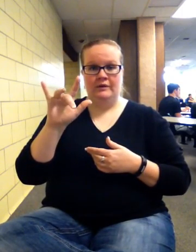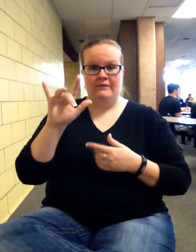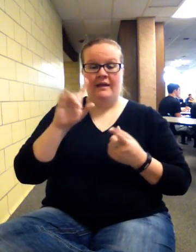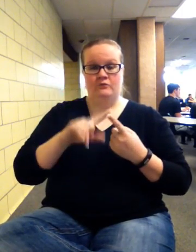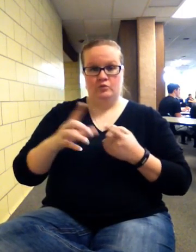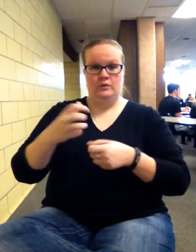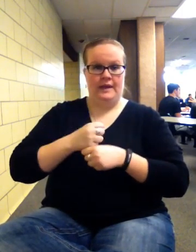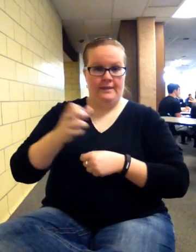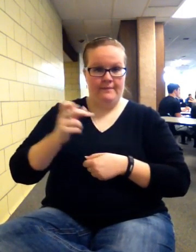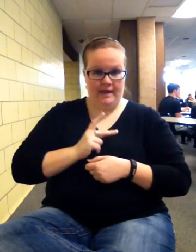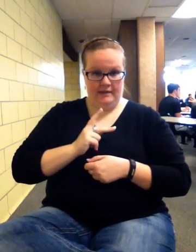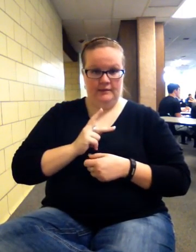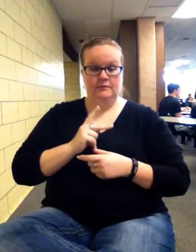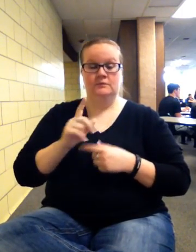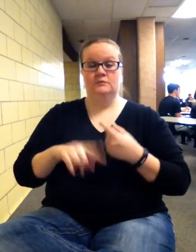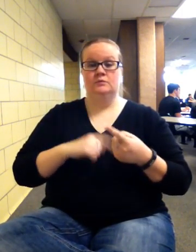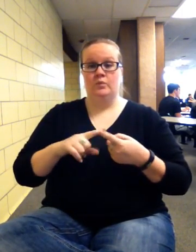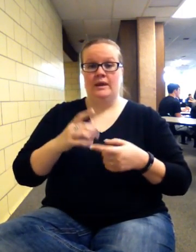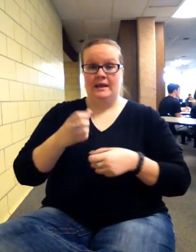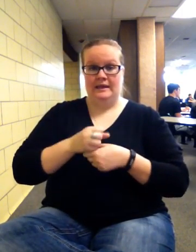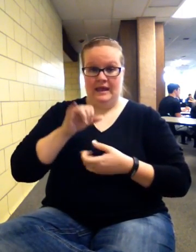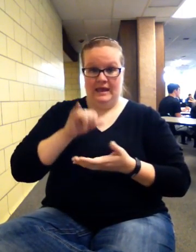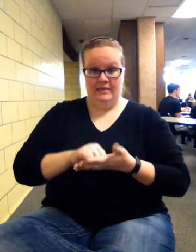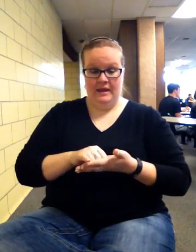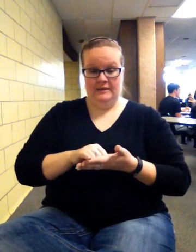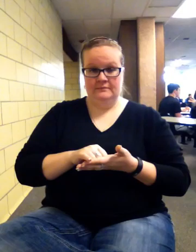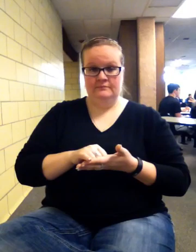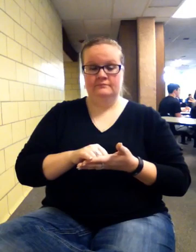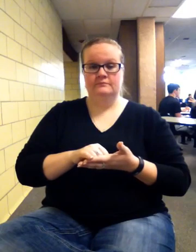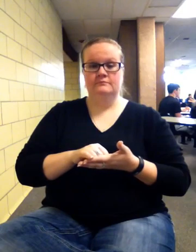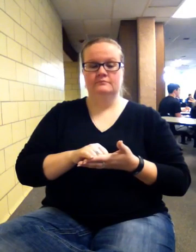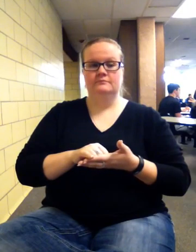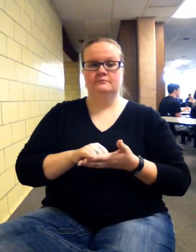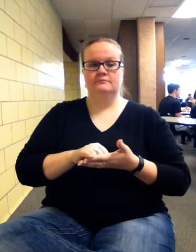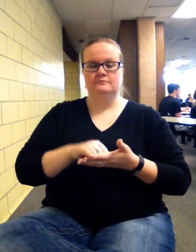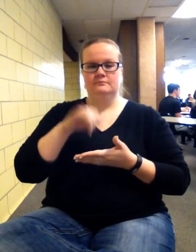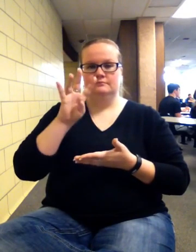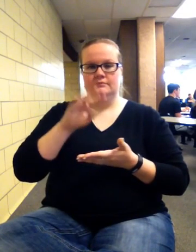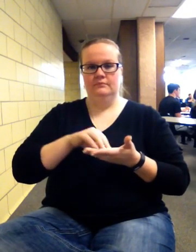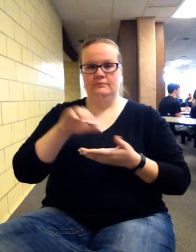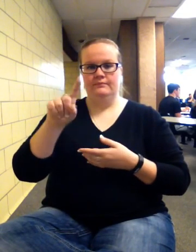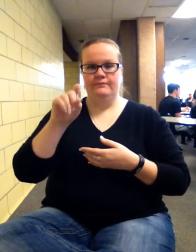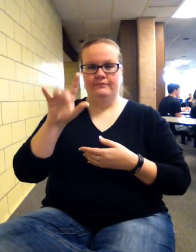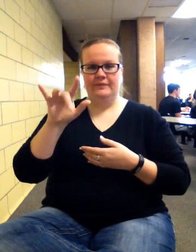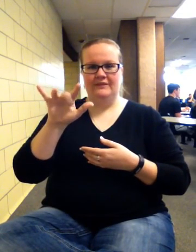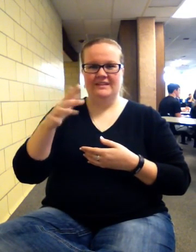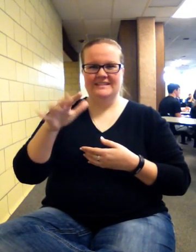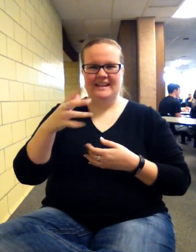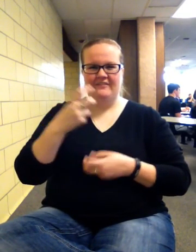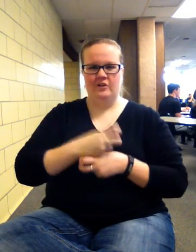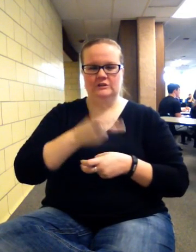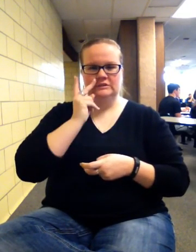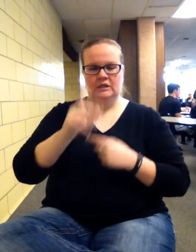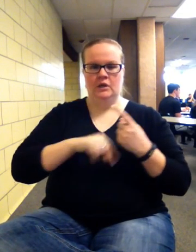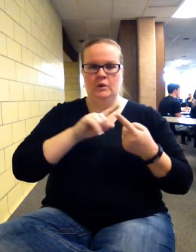I recovered that 4,125, and this is kind of hard to see when all of the numbers are the